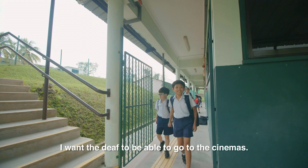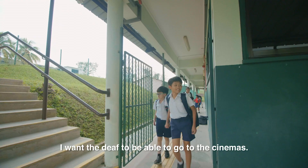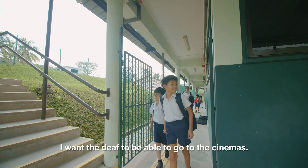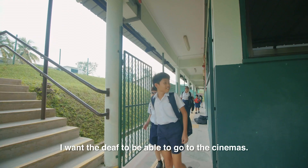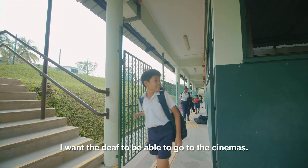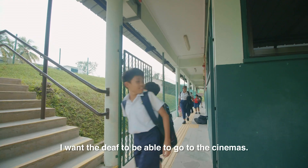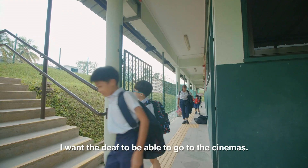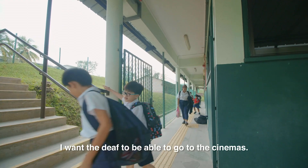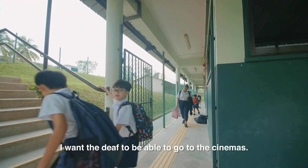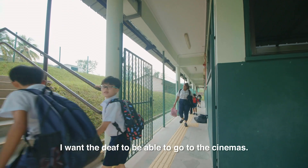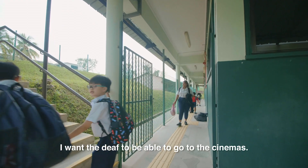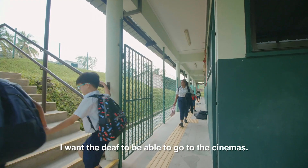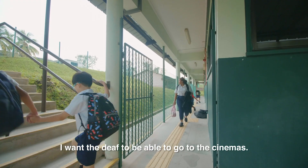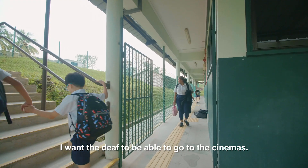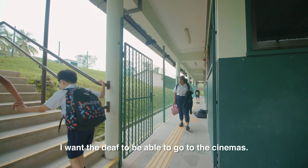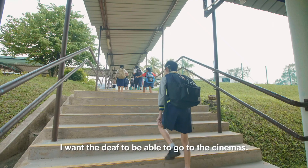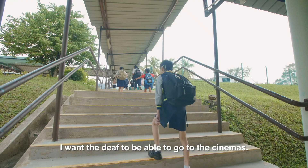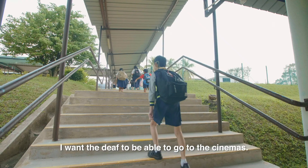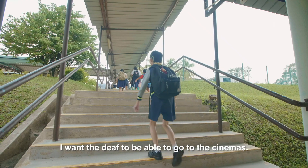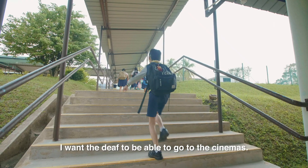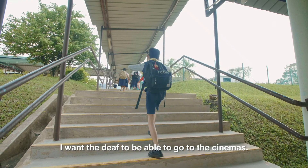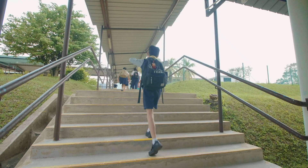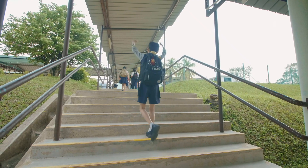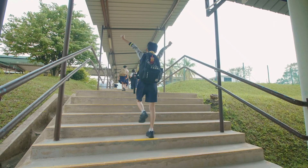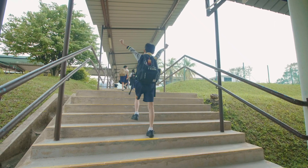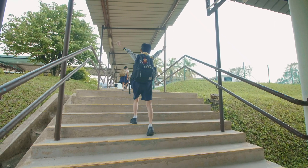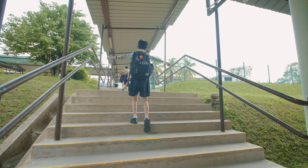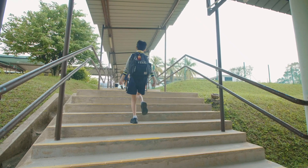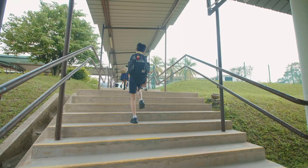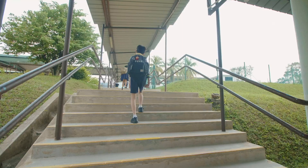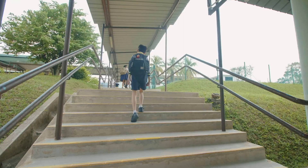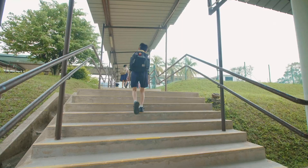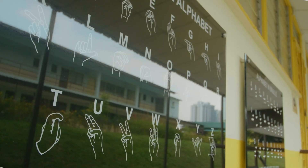want the deaf to be able to go to the cinemas.